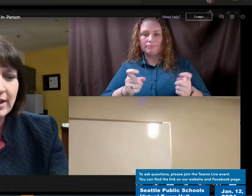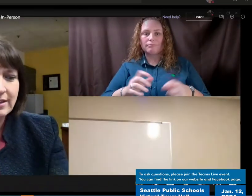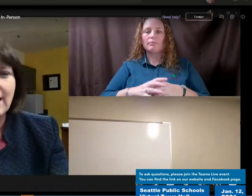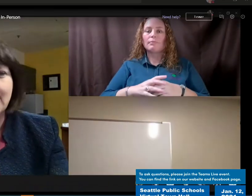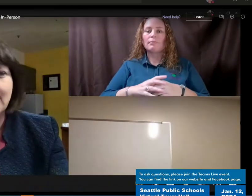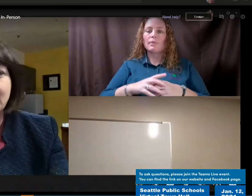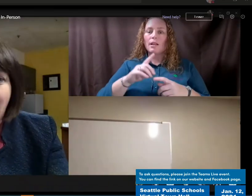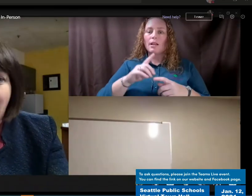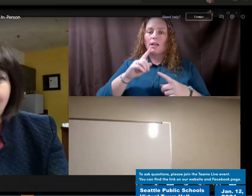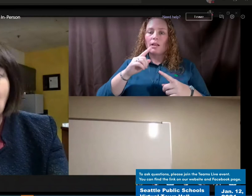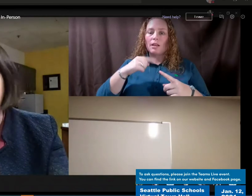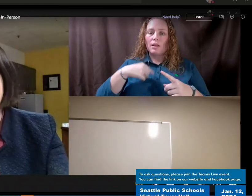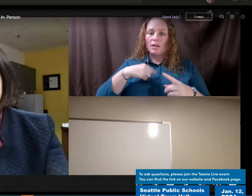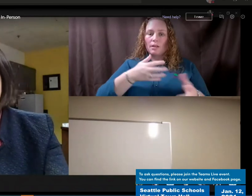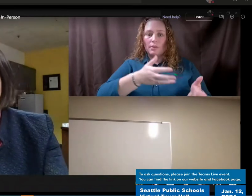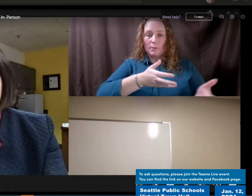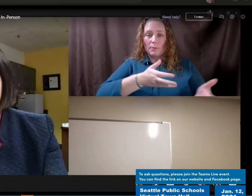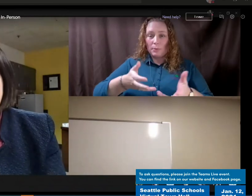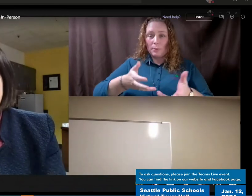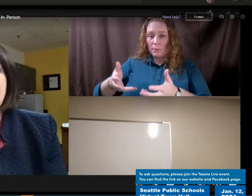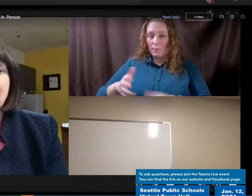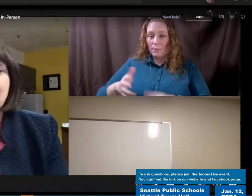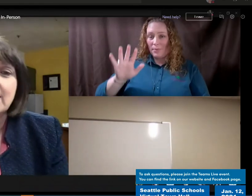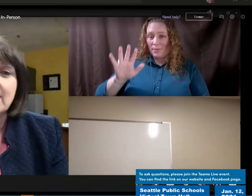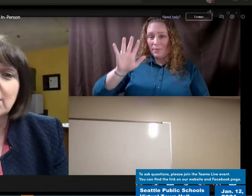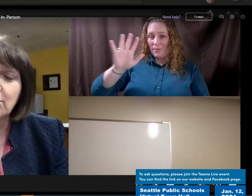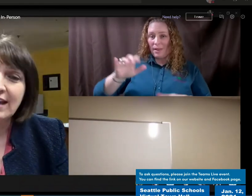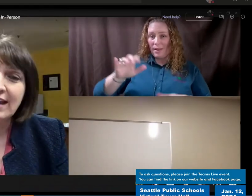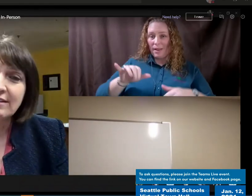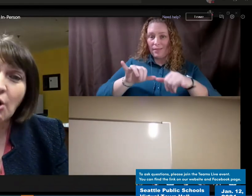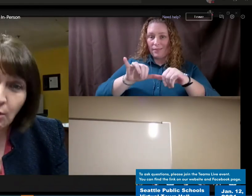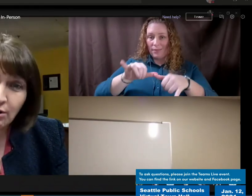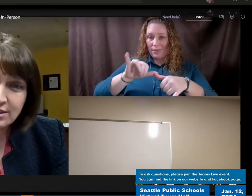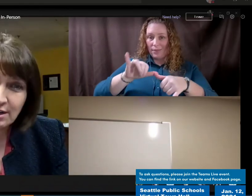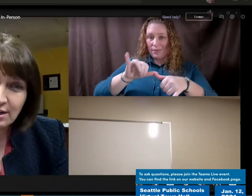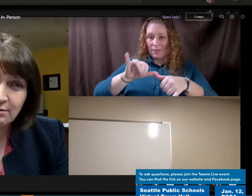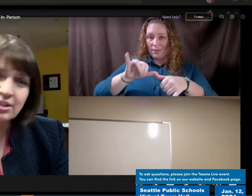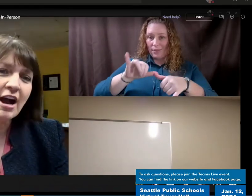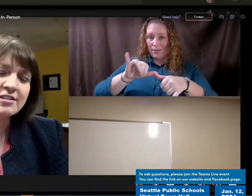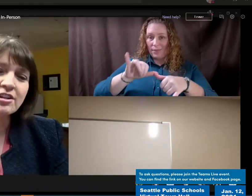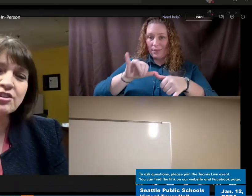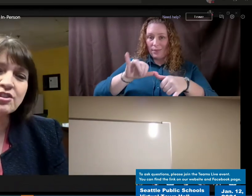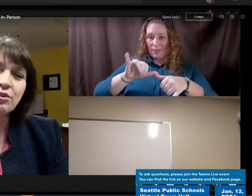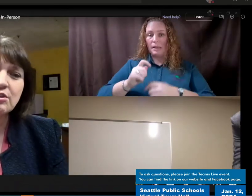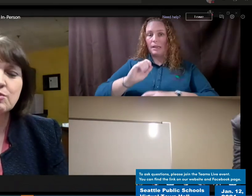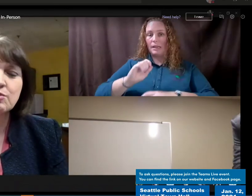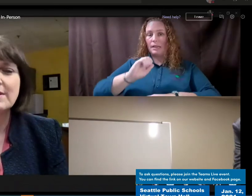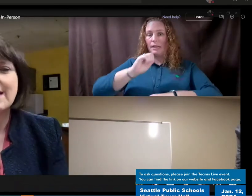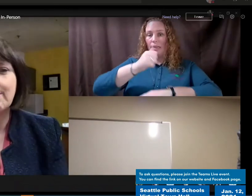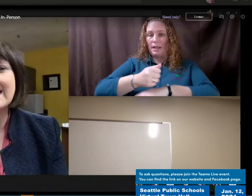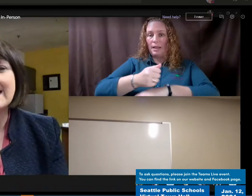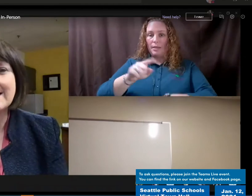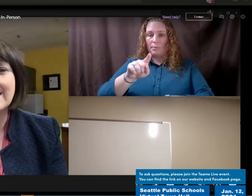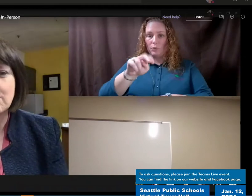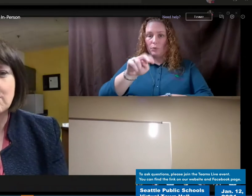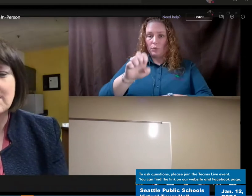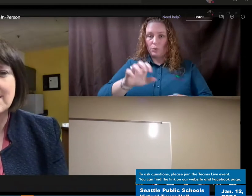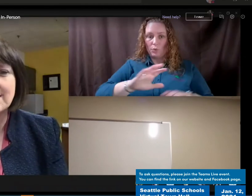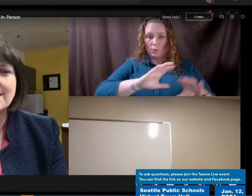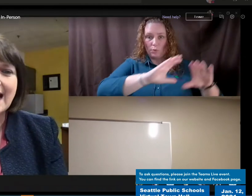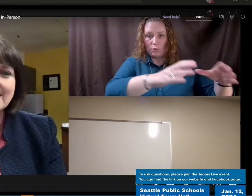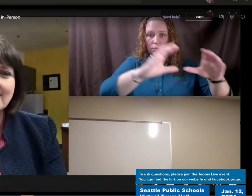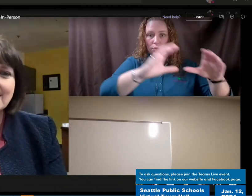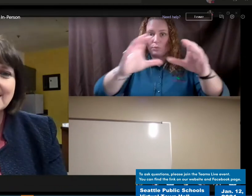with 5 architectural firms to create cohort zones across our schools with separate